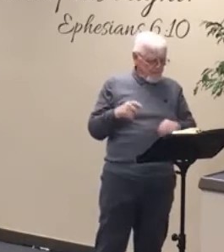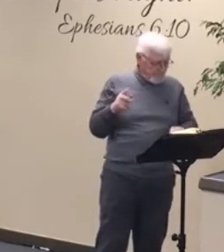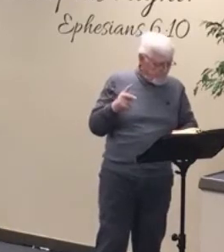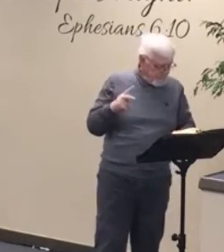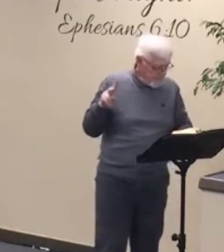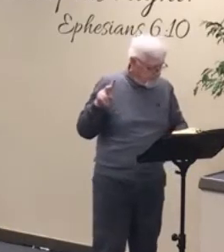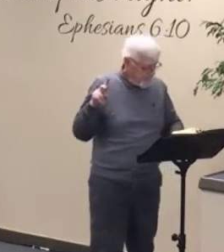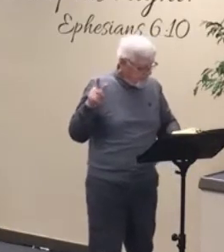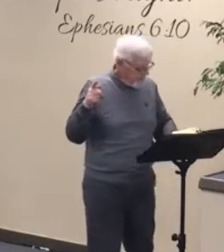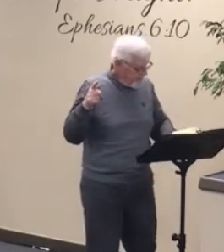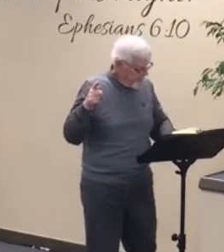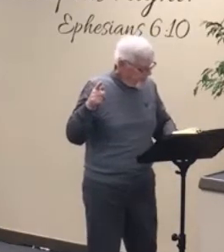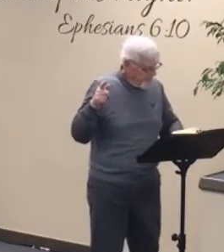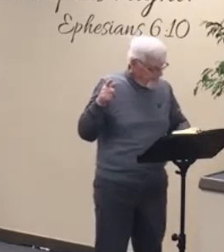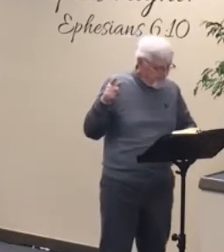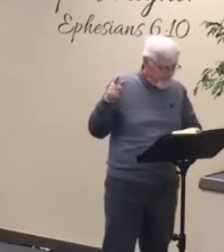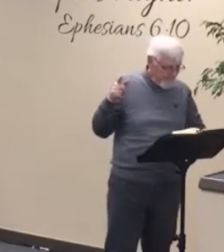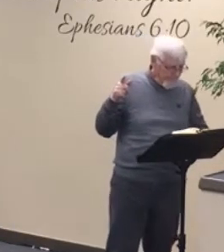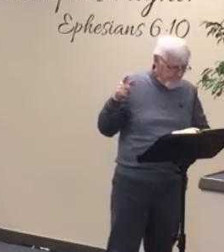21. Fear results.